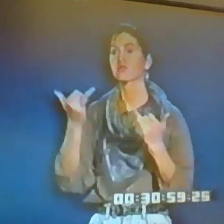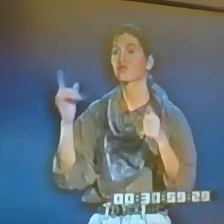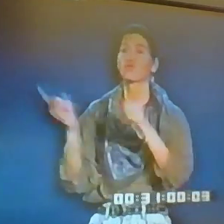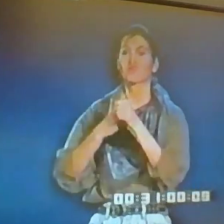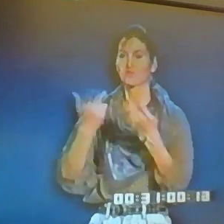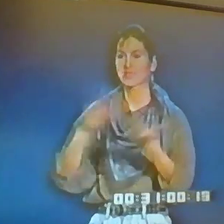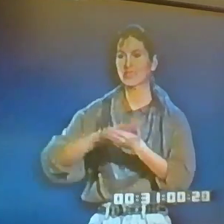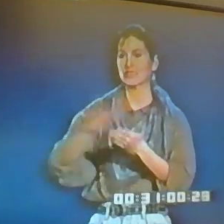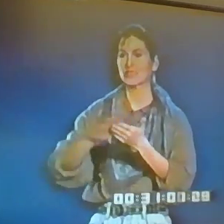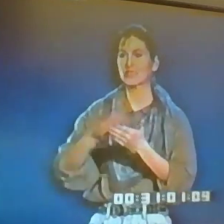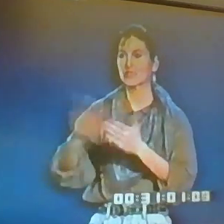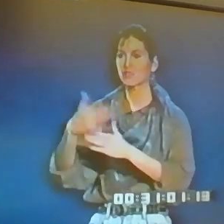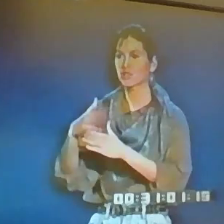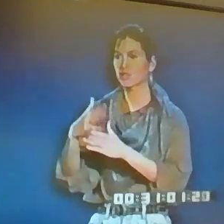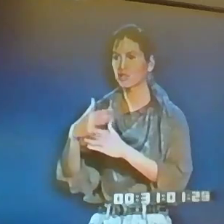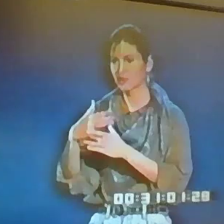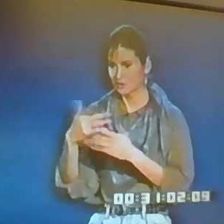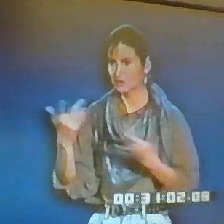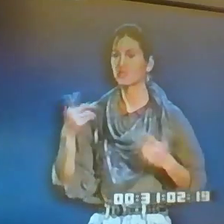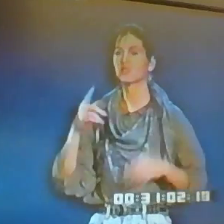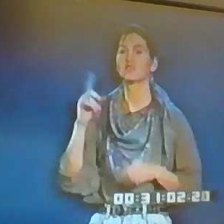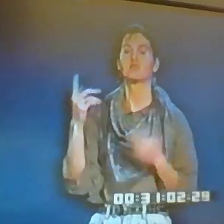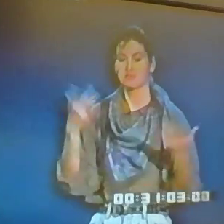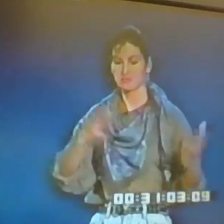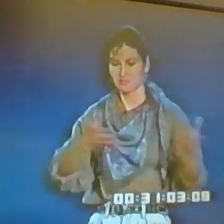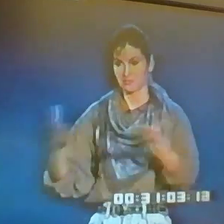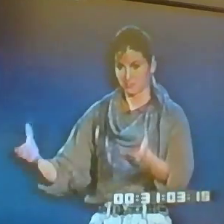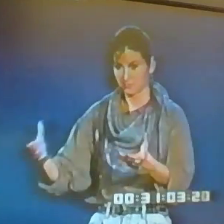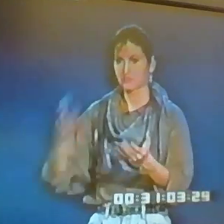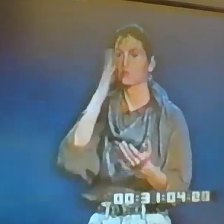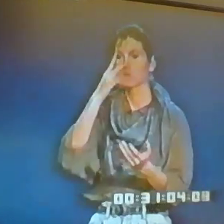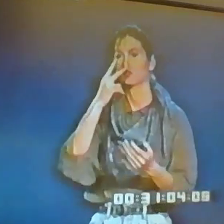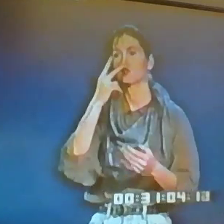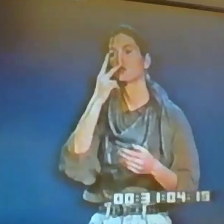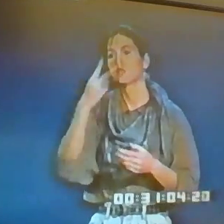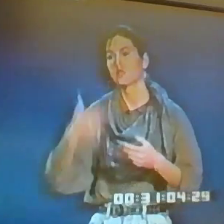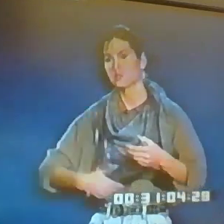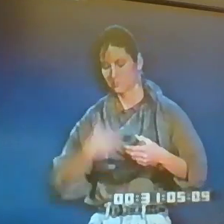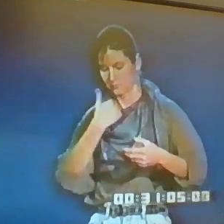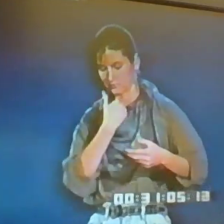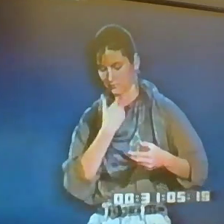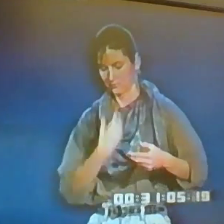We are going to be chopping up some carrots and some potatoes and onions